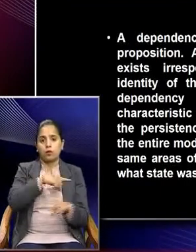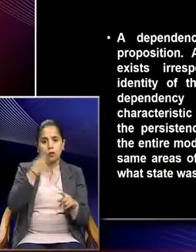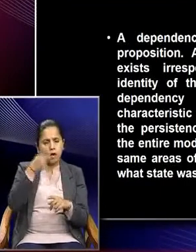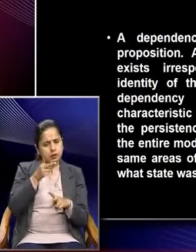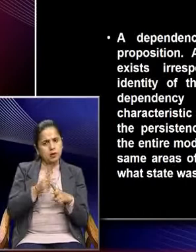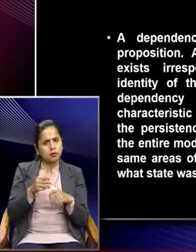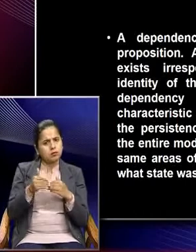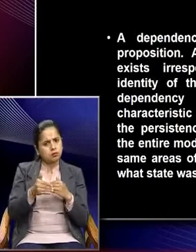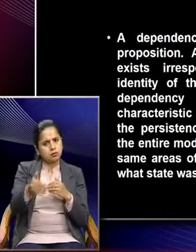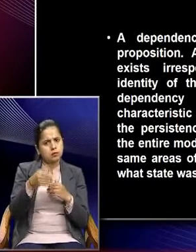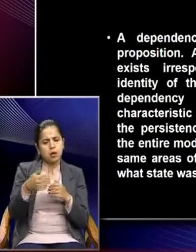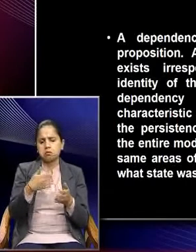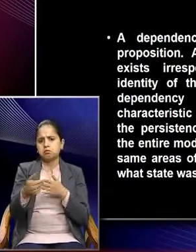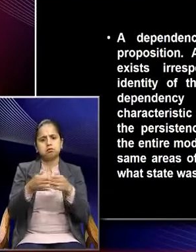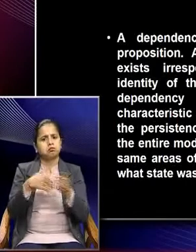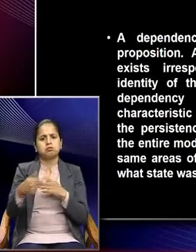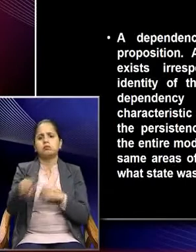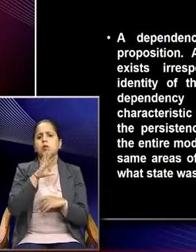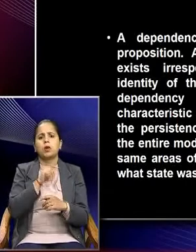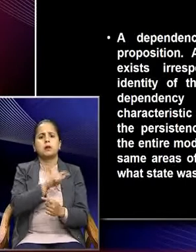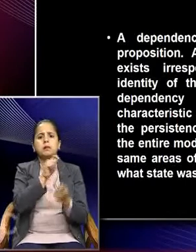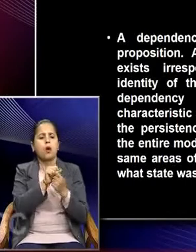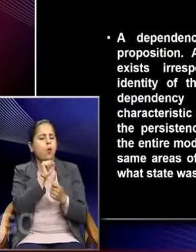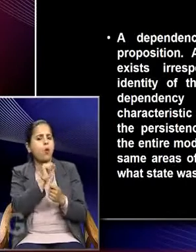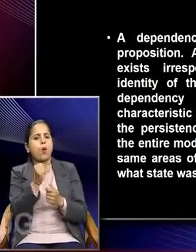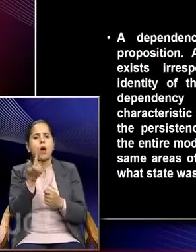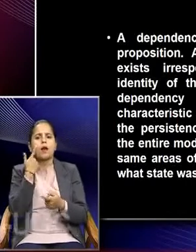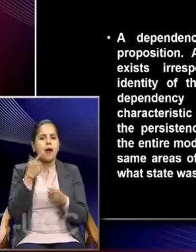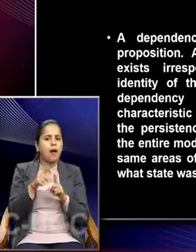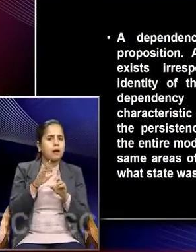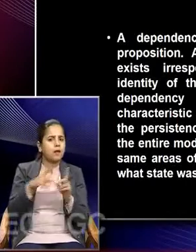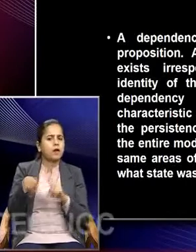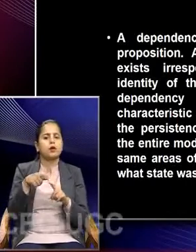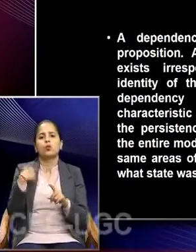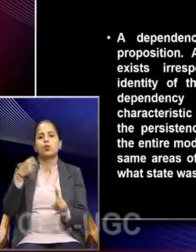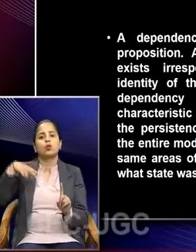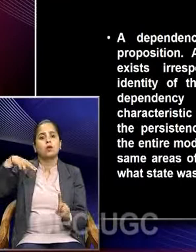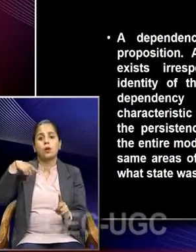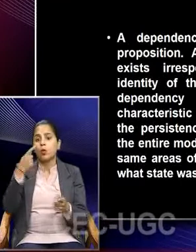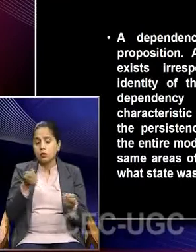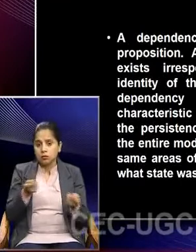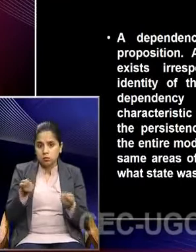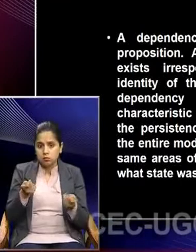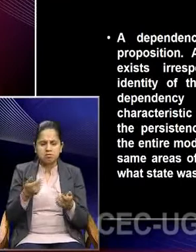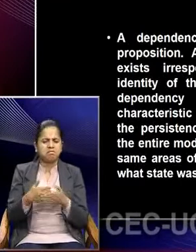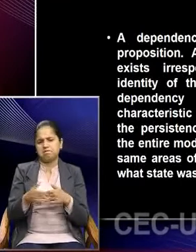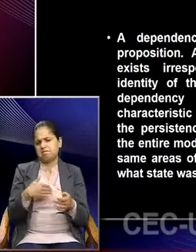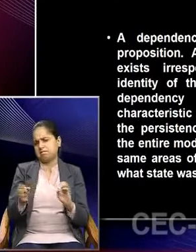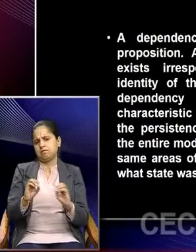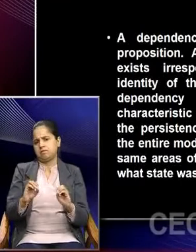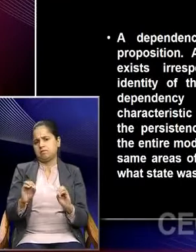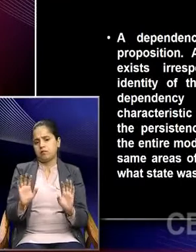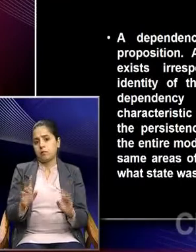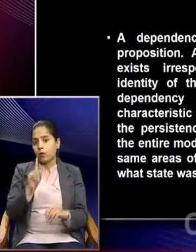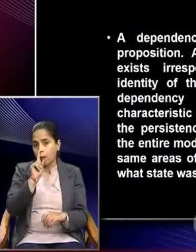exists irrespective of the specific identity of the dominant state. So who's dominating, it doesn't matter.